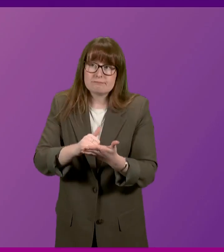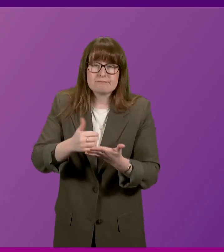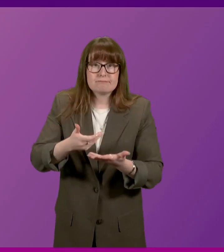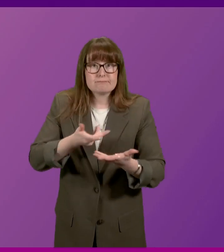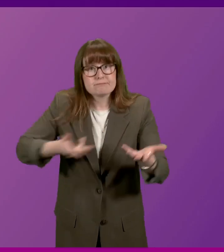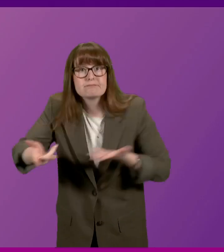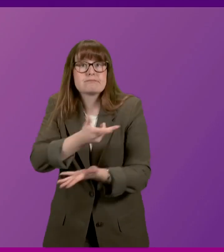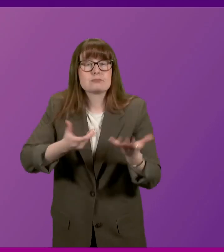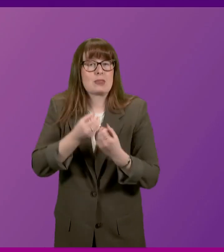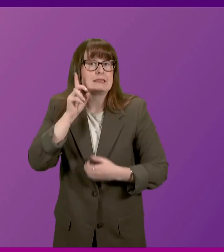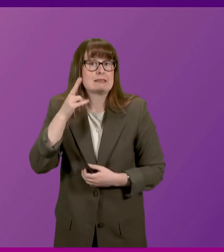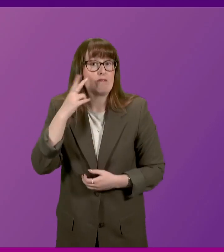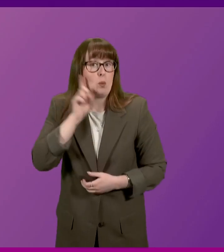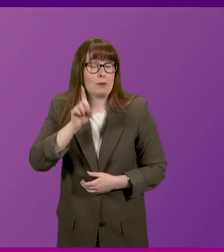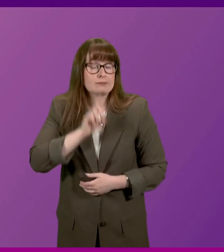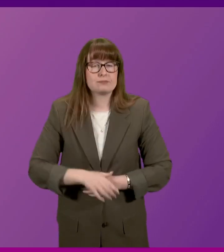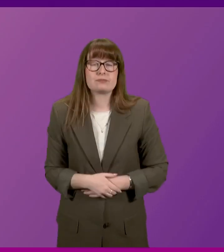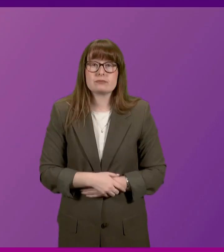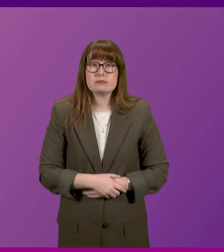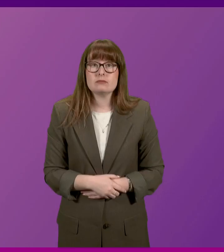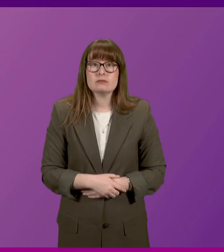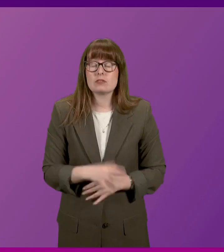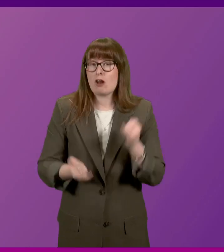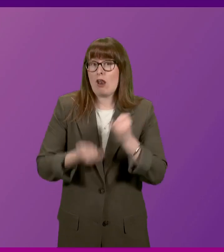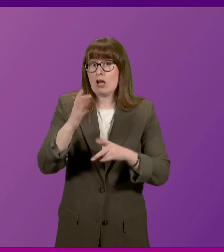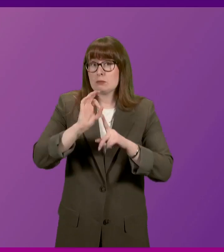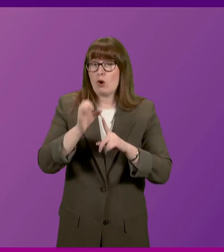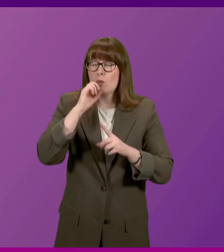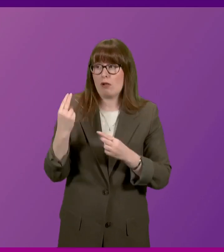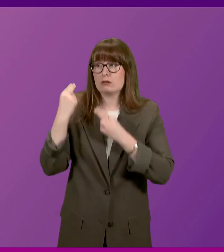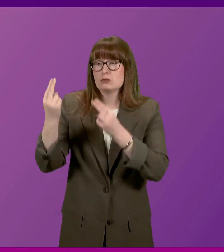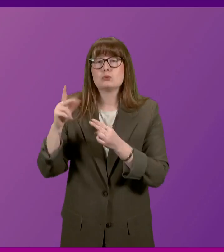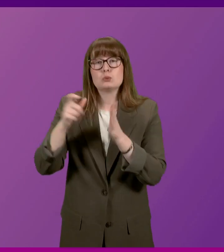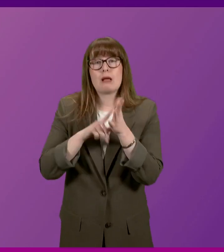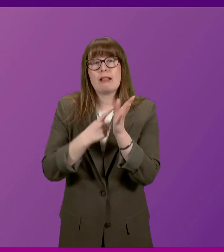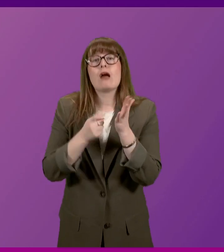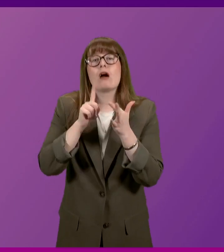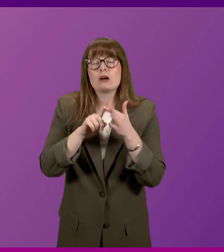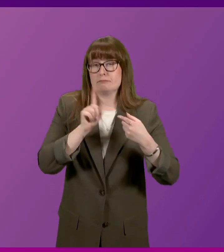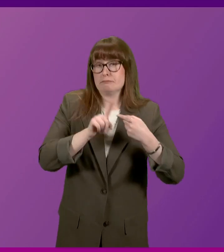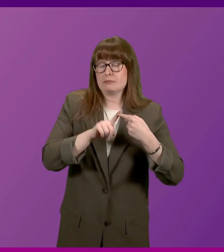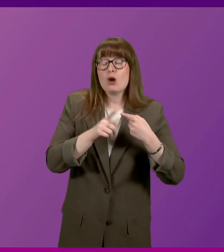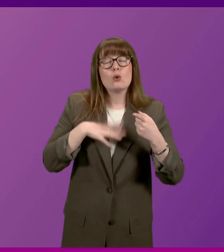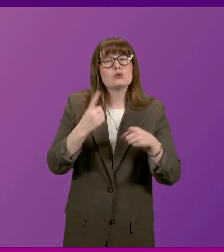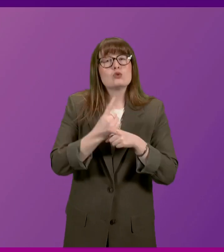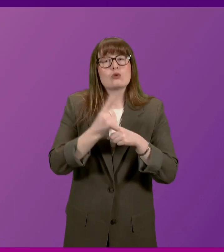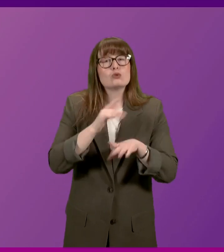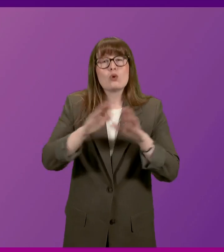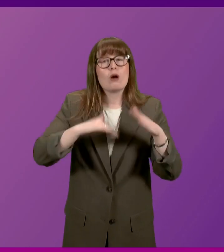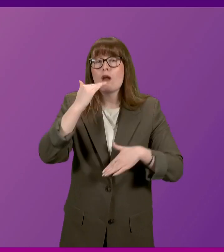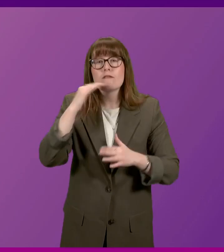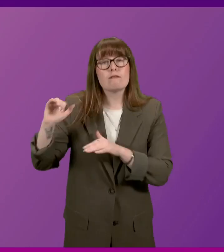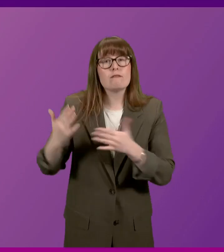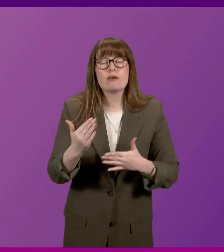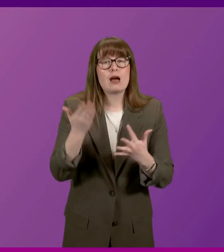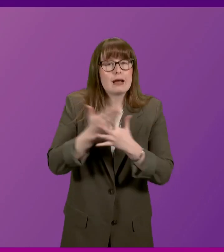to deaf women. And one of the final point I'll make before handing over to Claire is about the lack of provision of BSL